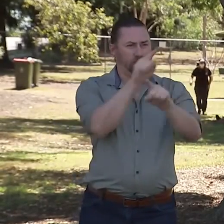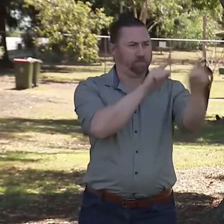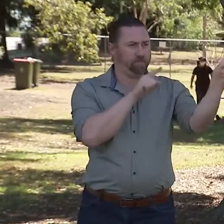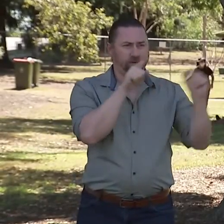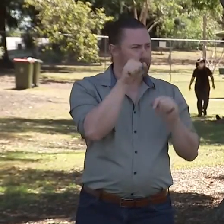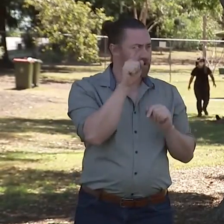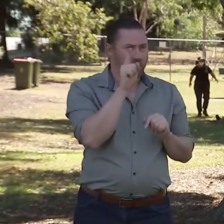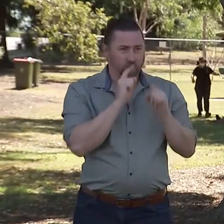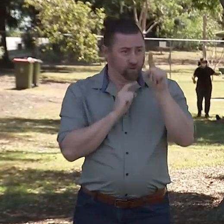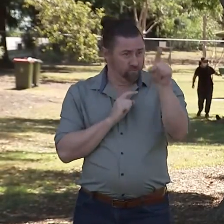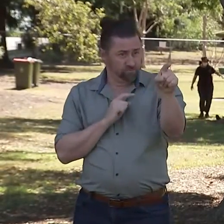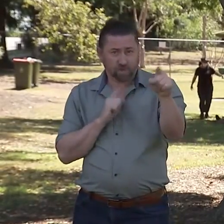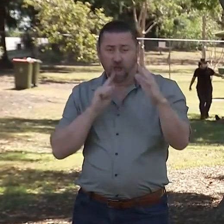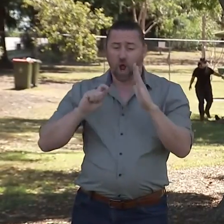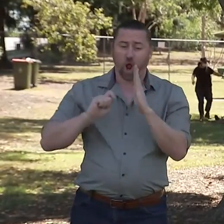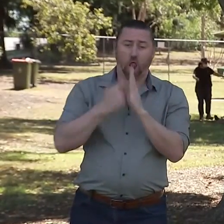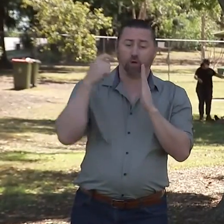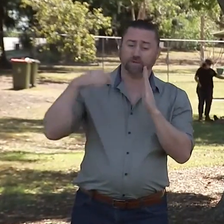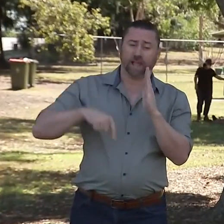Sorry?